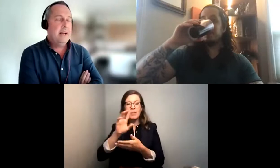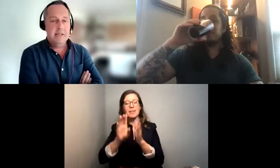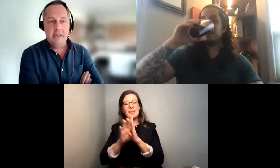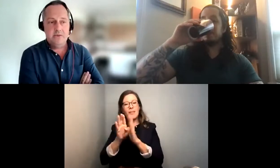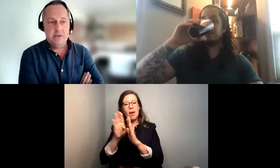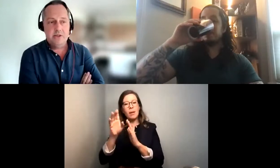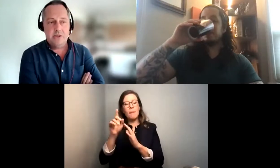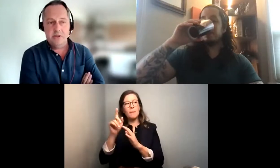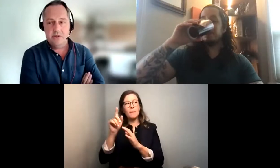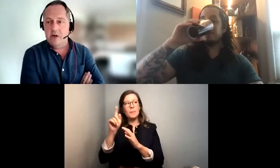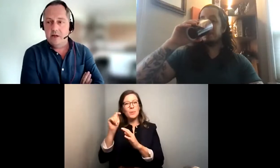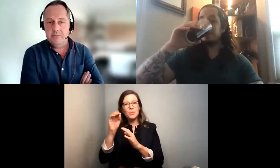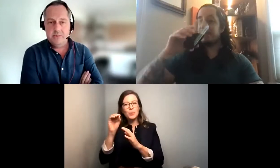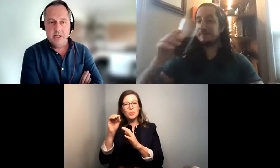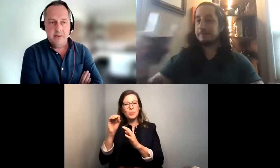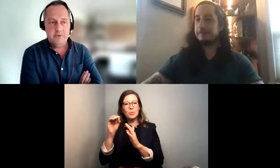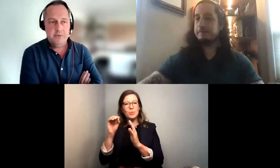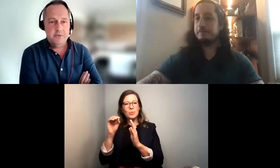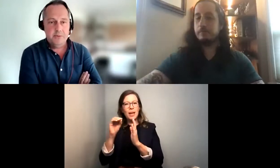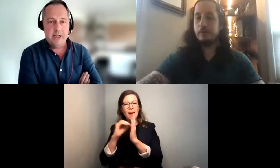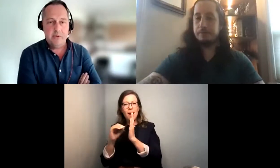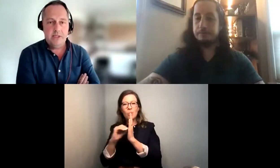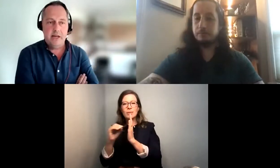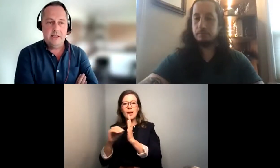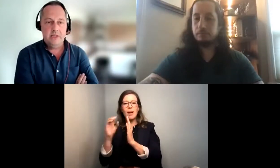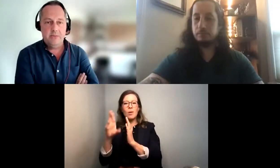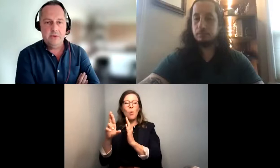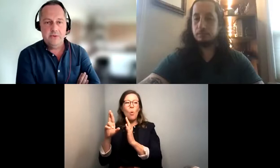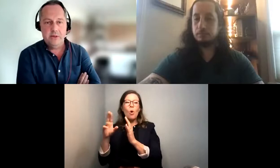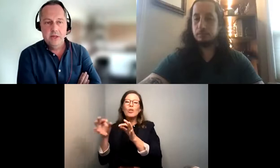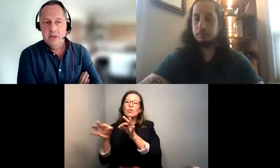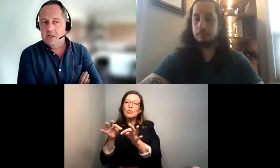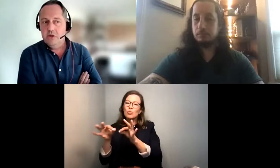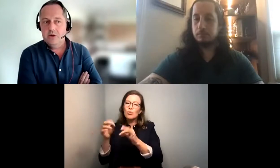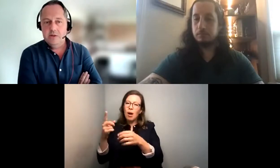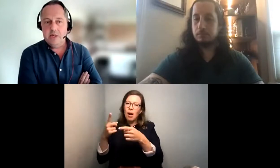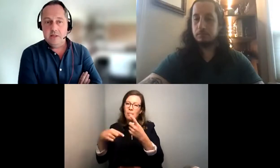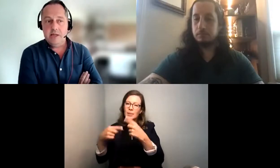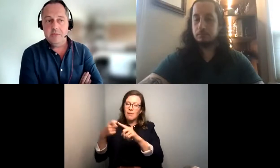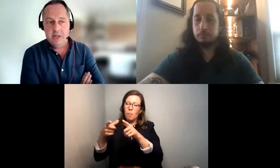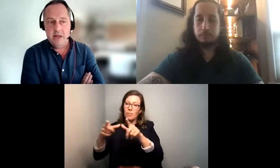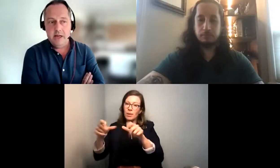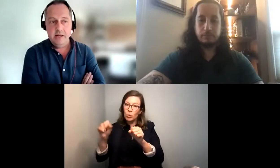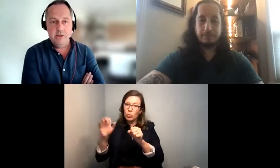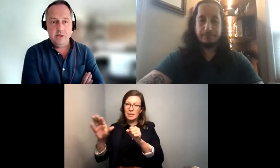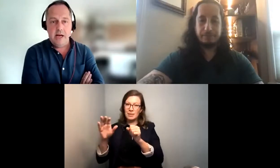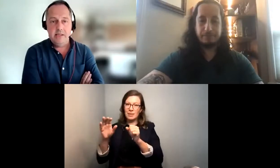to annotate or to describe sign from a linguistic annotation point of view. So you can take the same